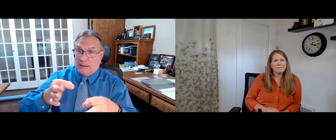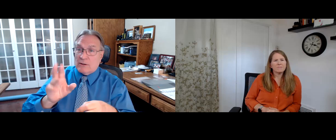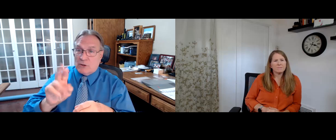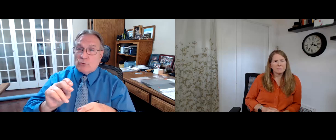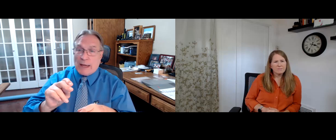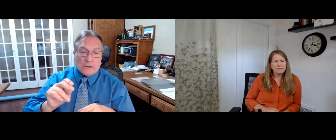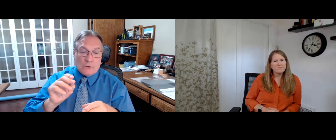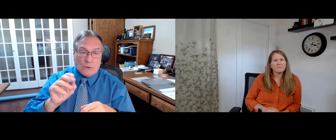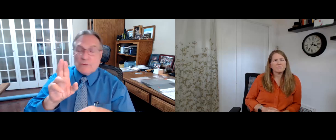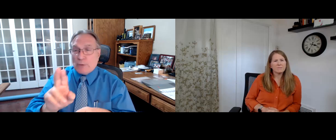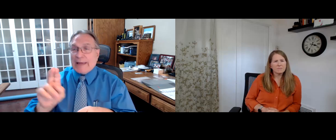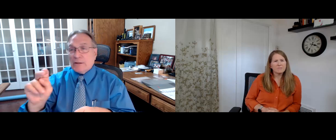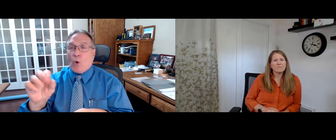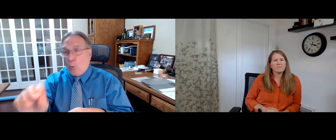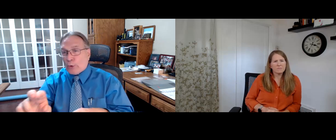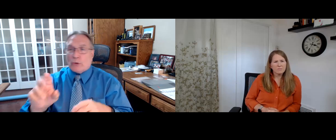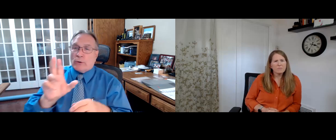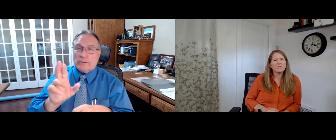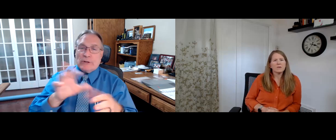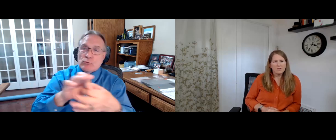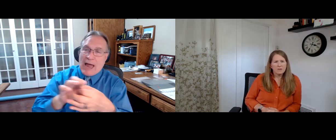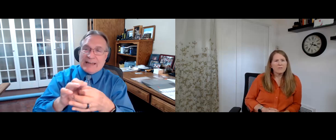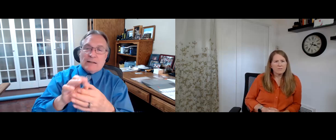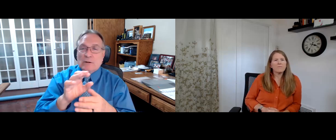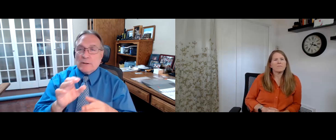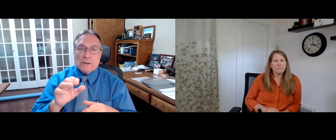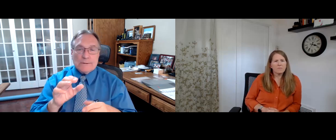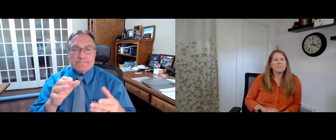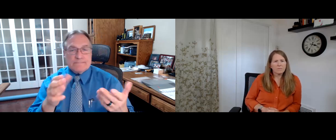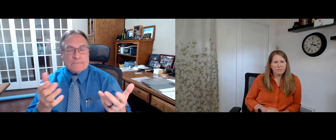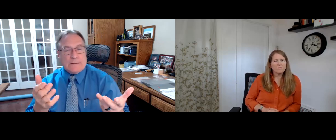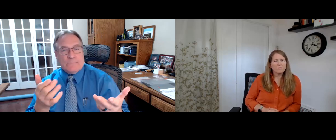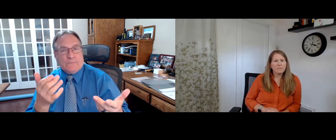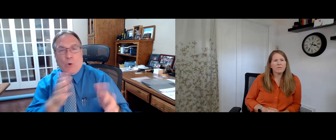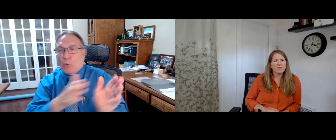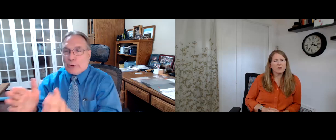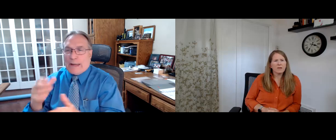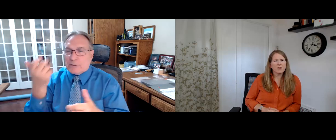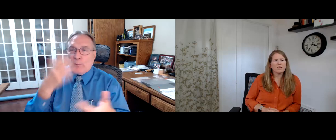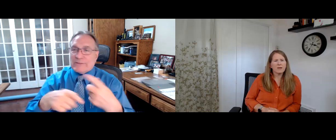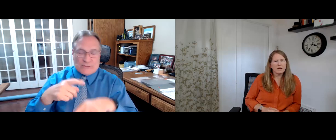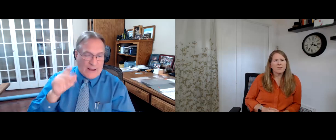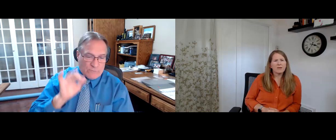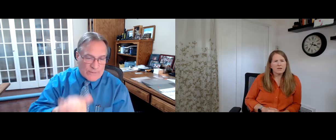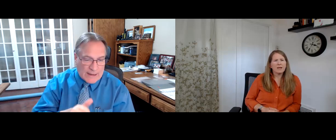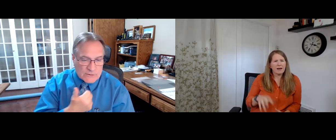explained the United Order, or United order. I don't know what the sign for that,